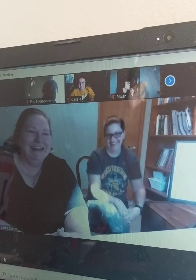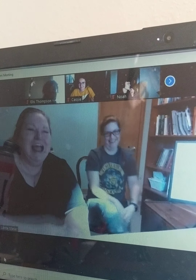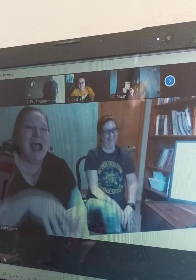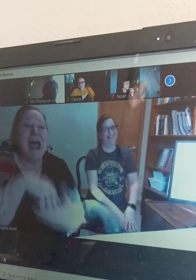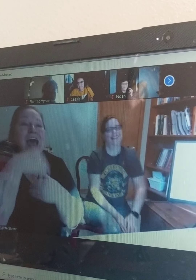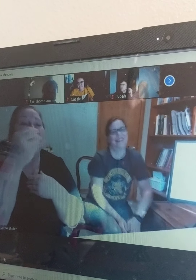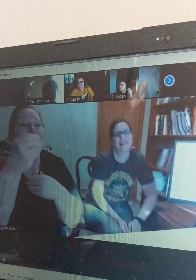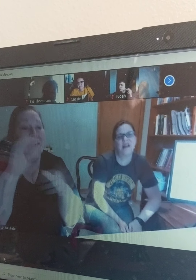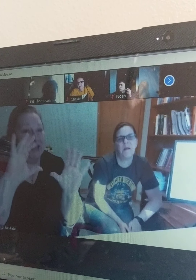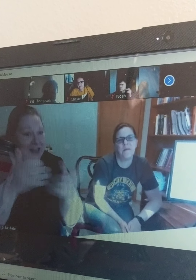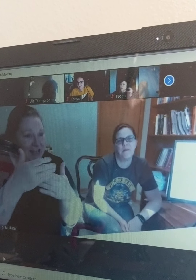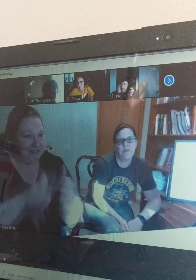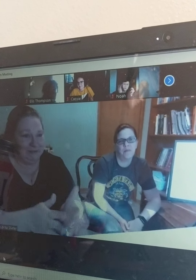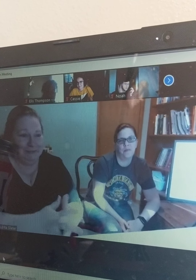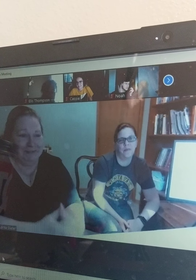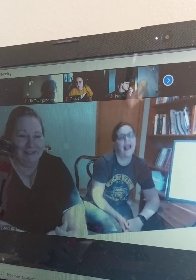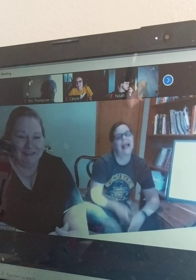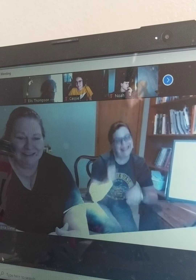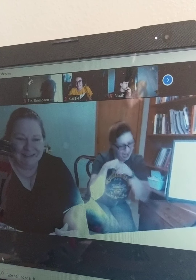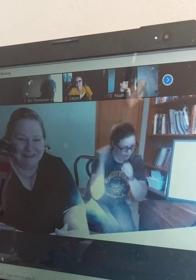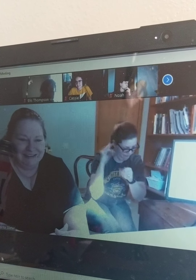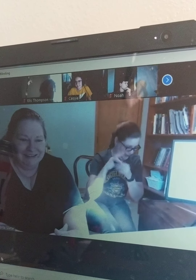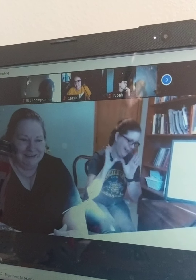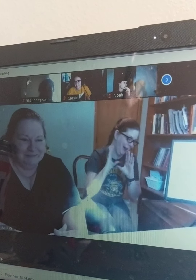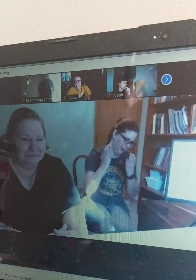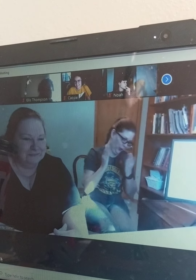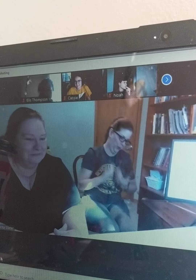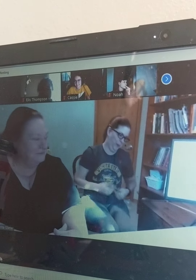Janet said Lorita might not be able to give you a sign, but maybe I can, huh?